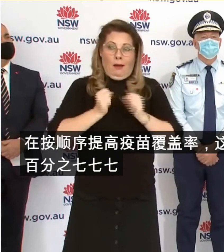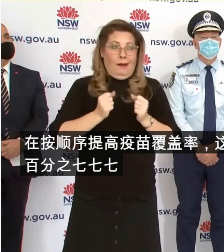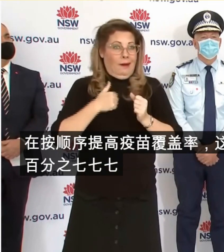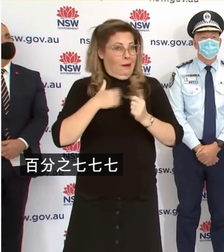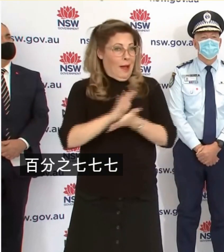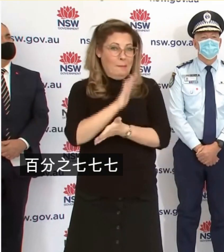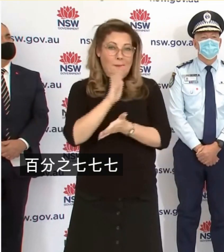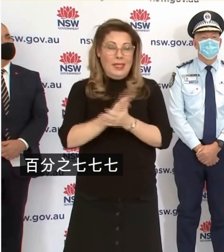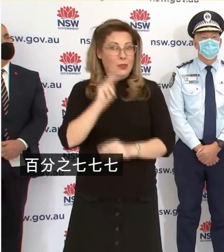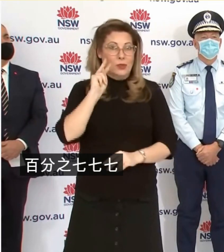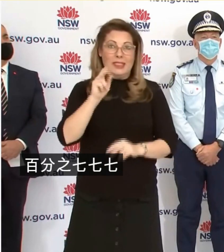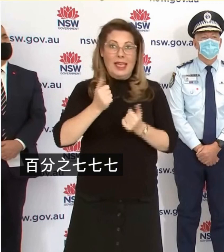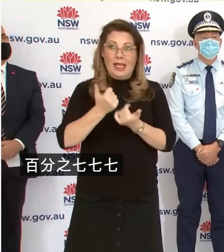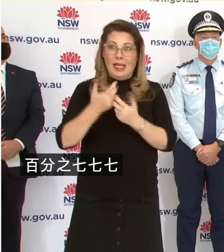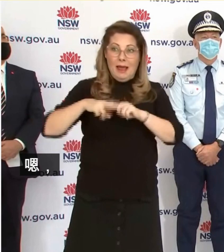7%.